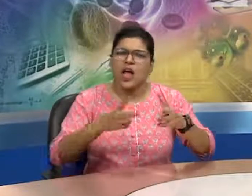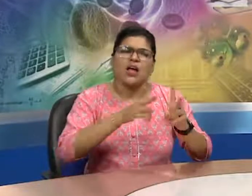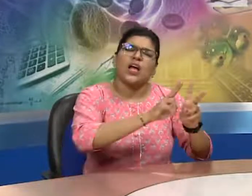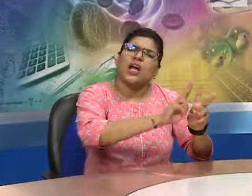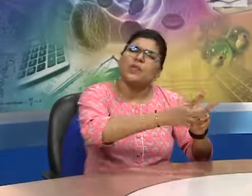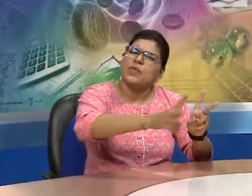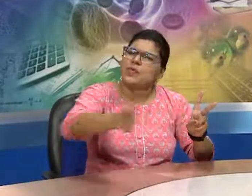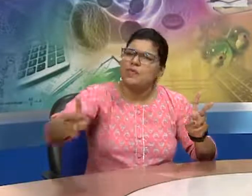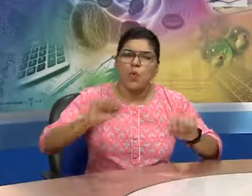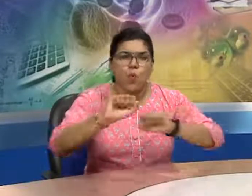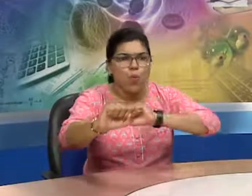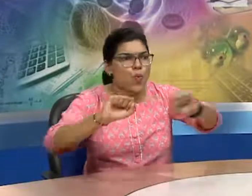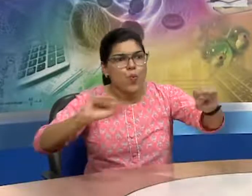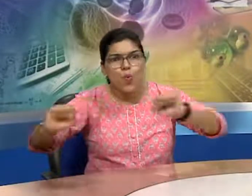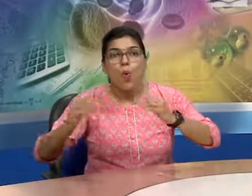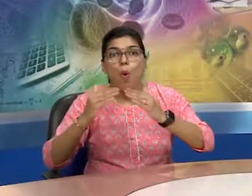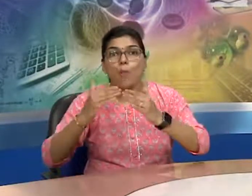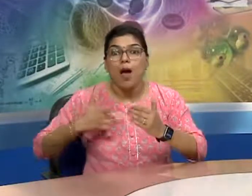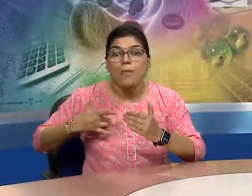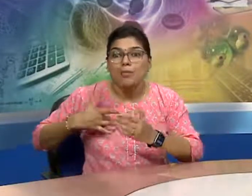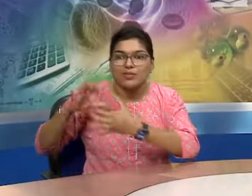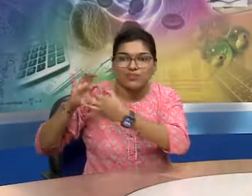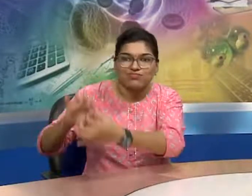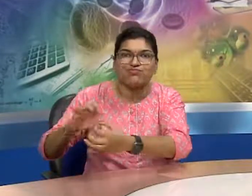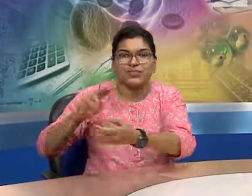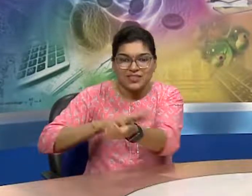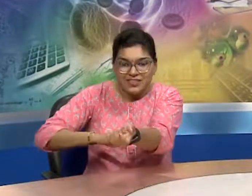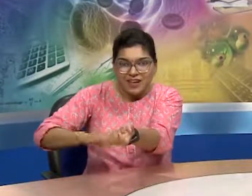different scientific name which is understood by